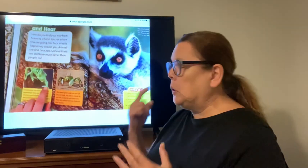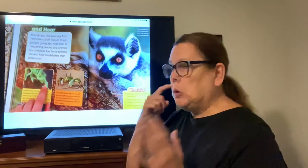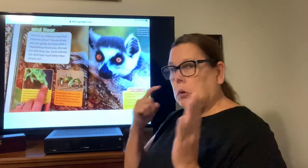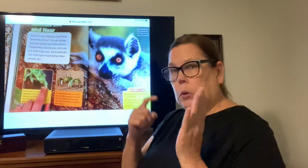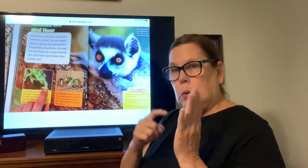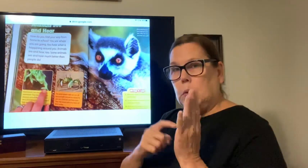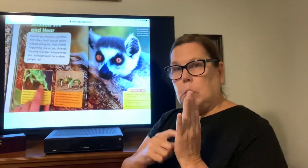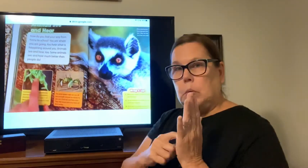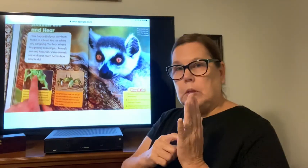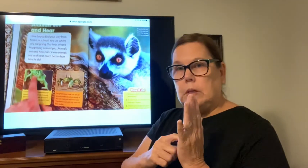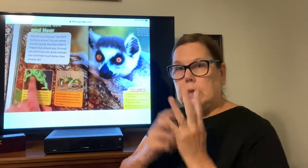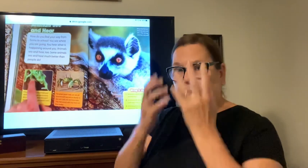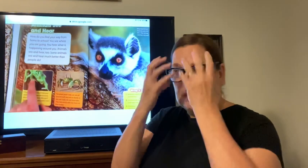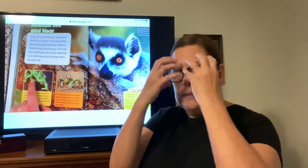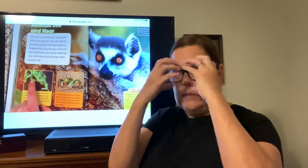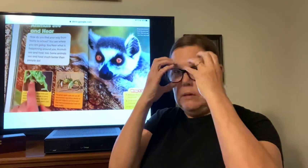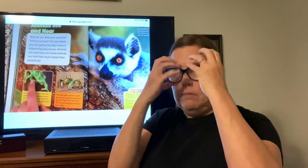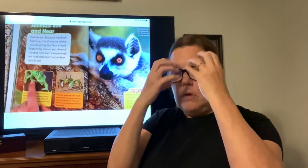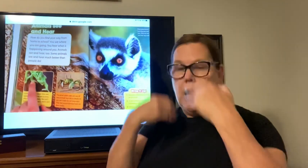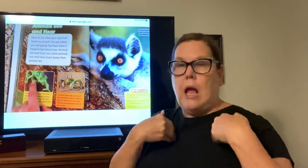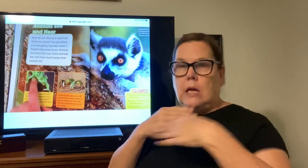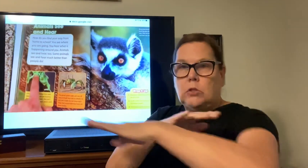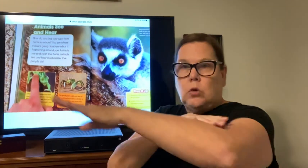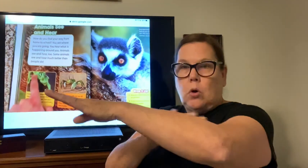chameleon has arms. Okay,